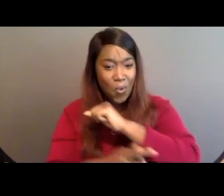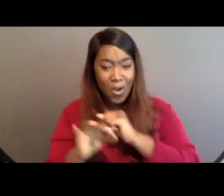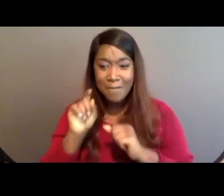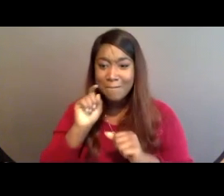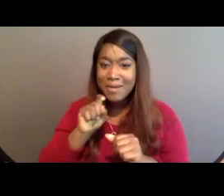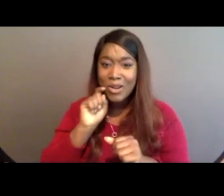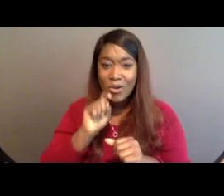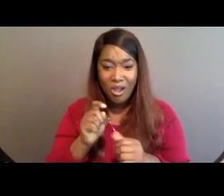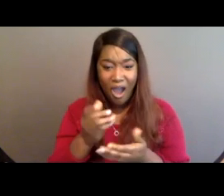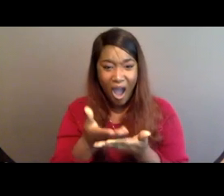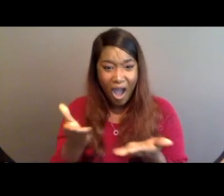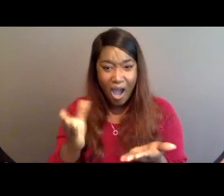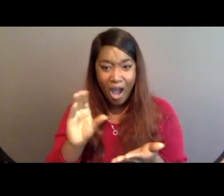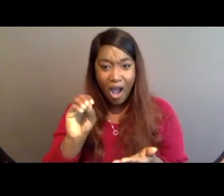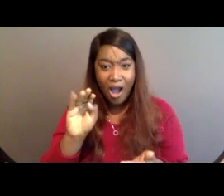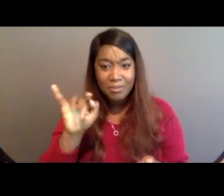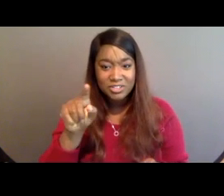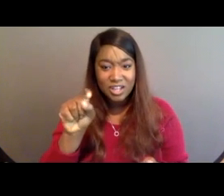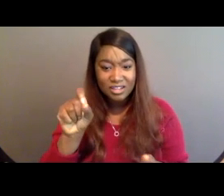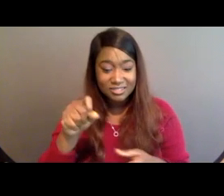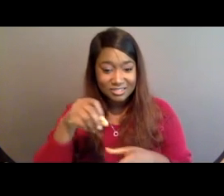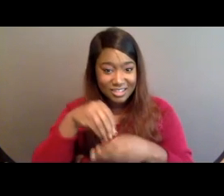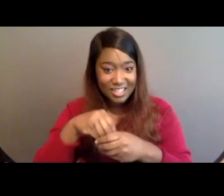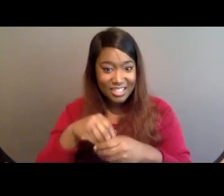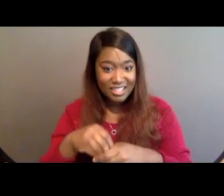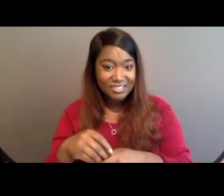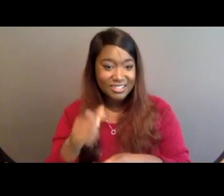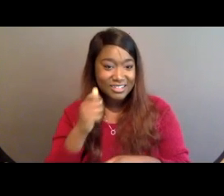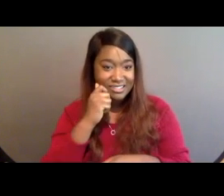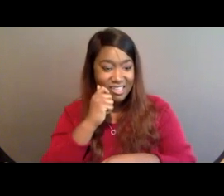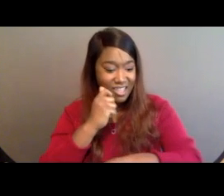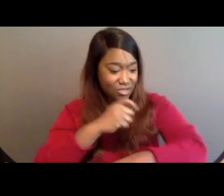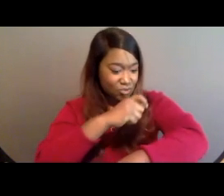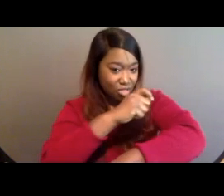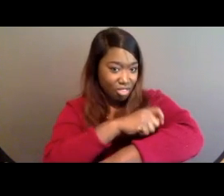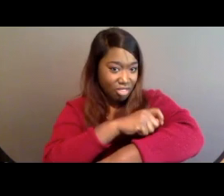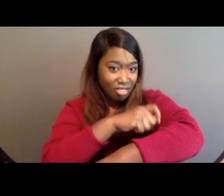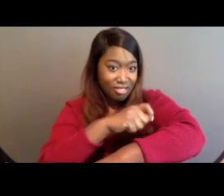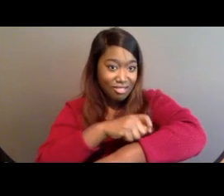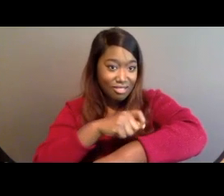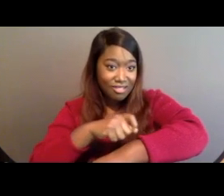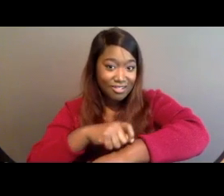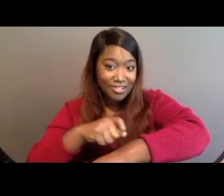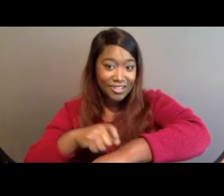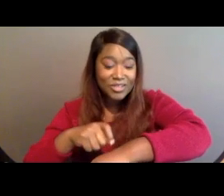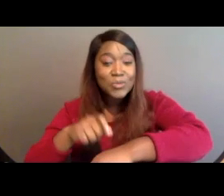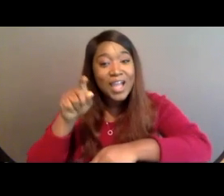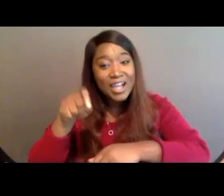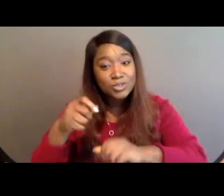skin. So that is what had to be defined in terms of our